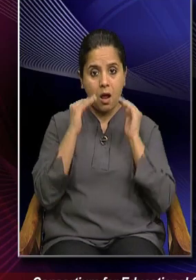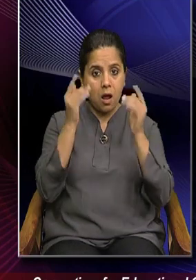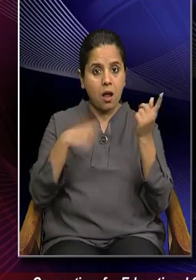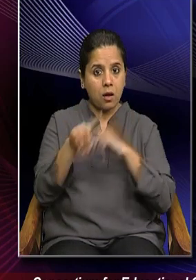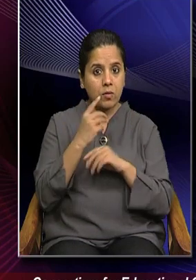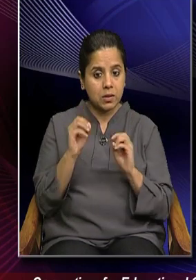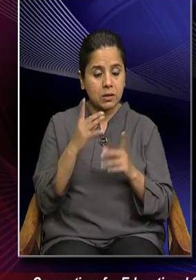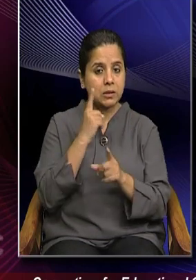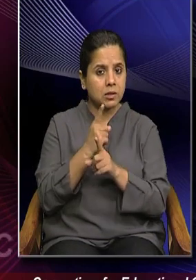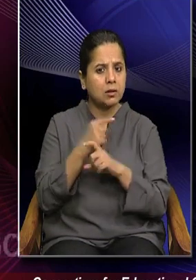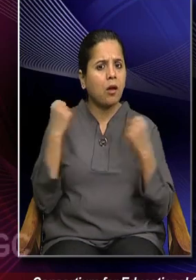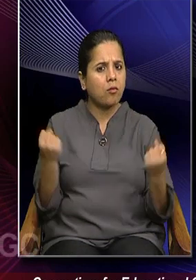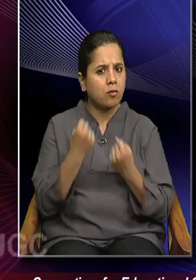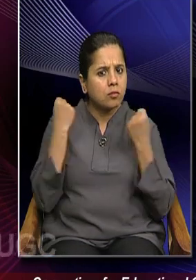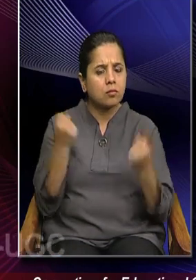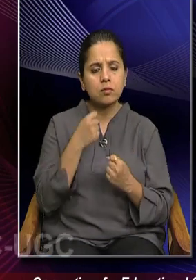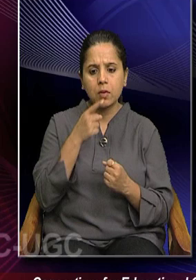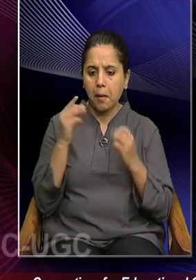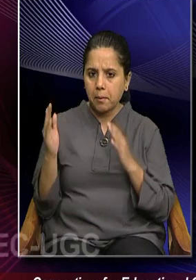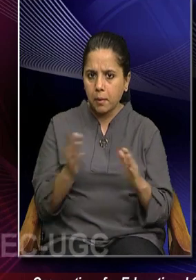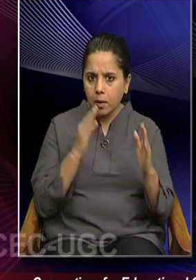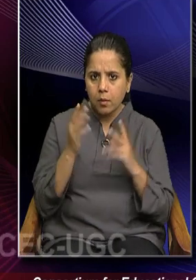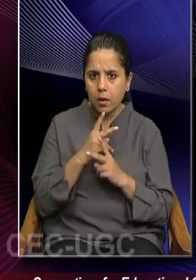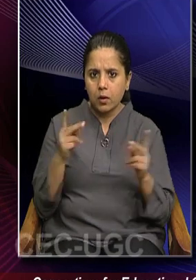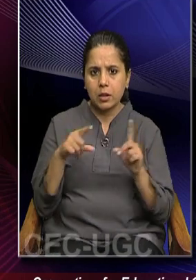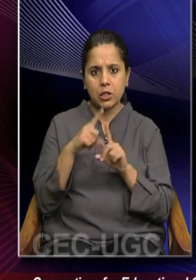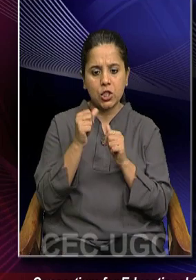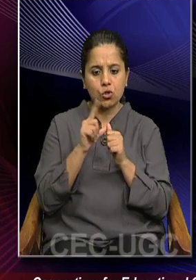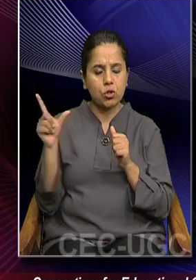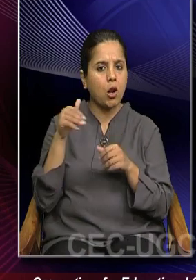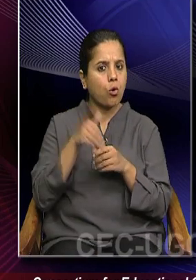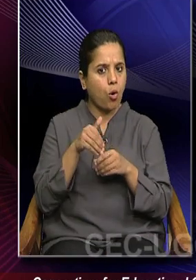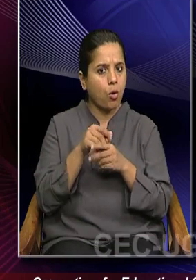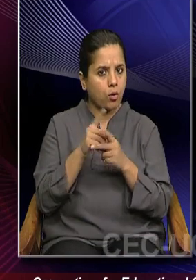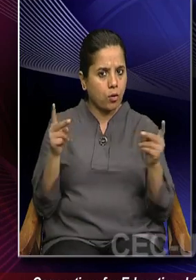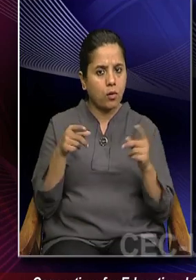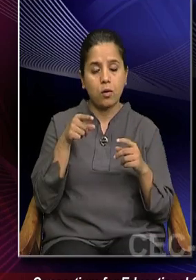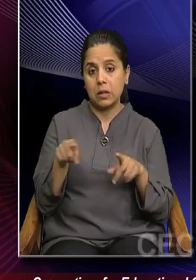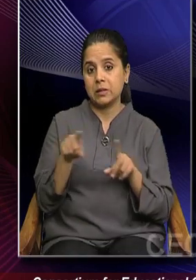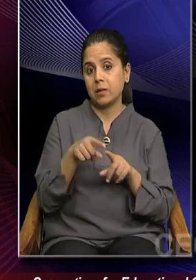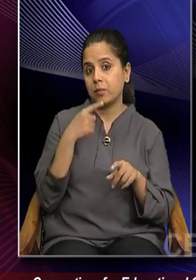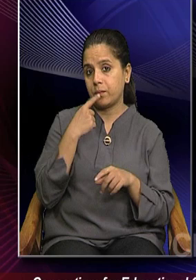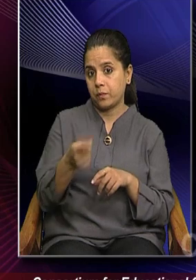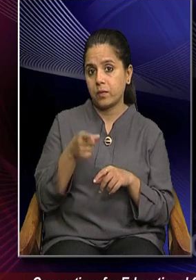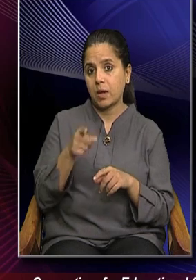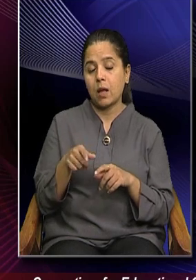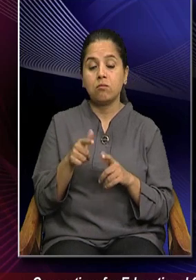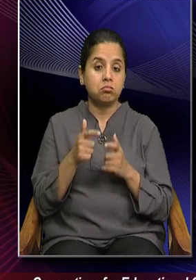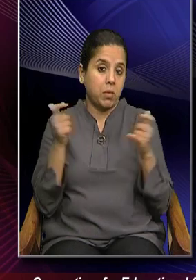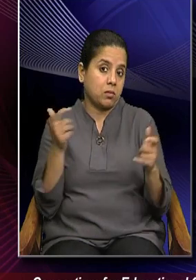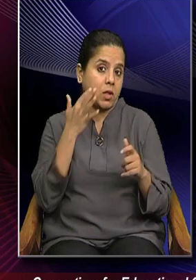initial teacher effort to prepare the digital content, which is also a big